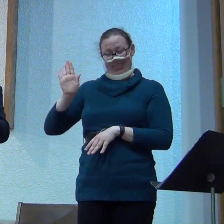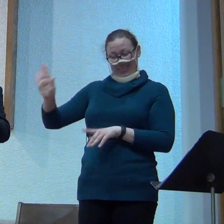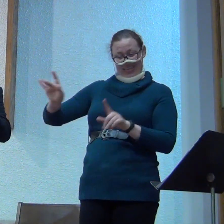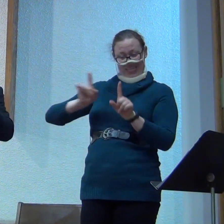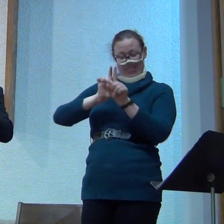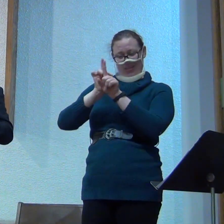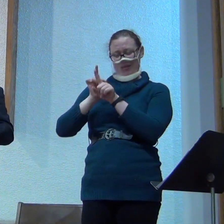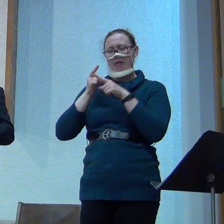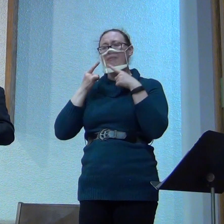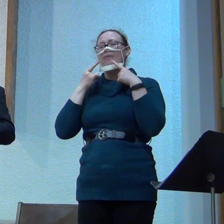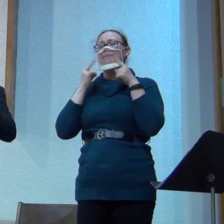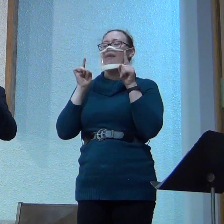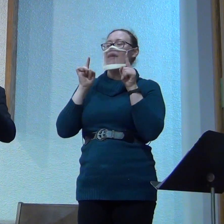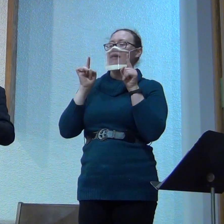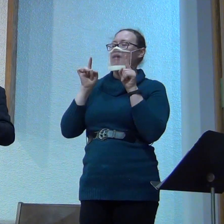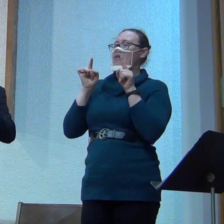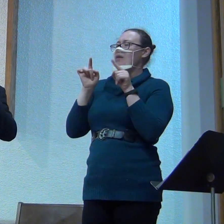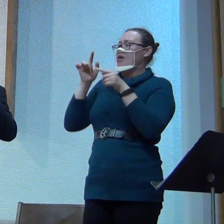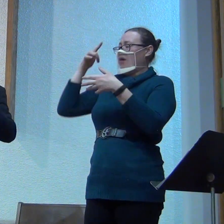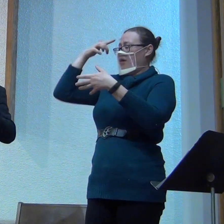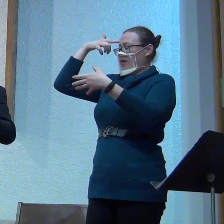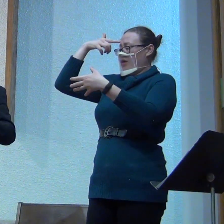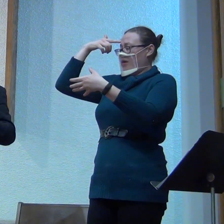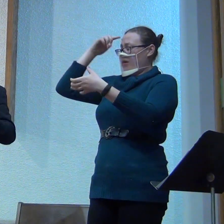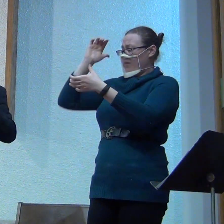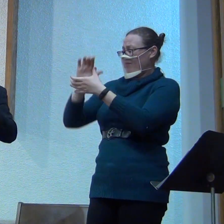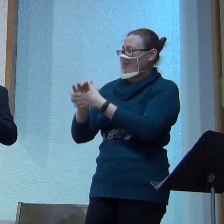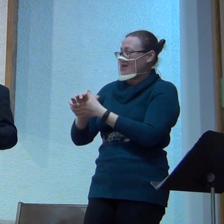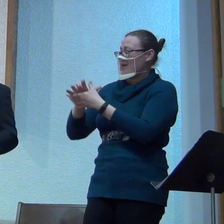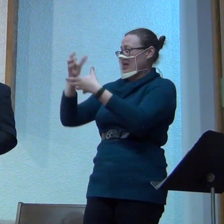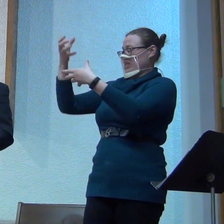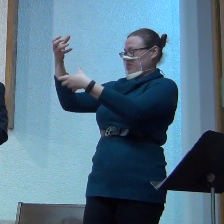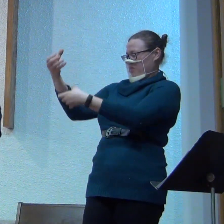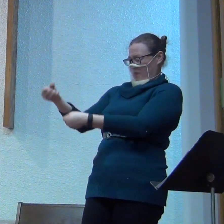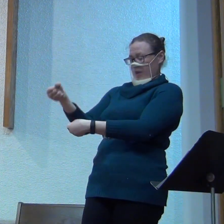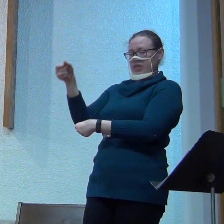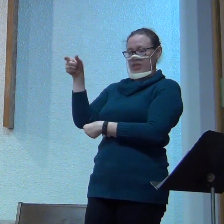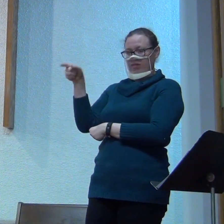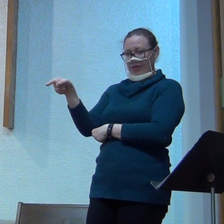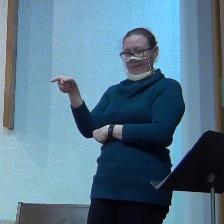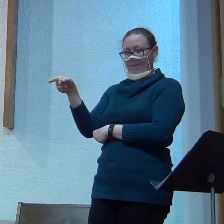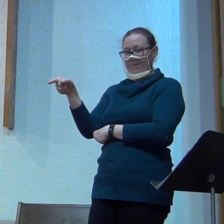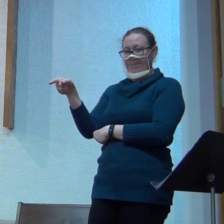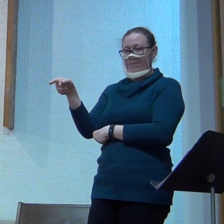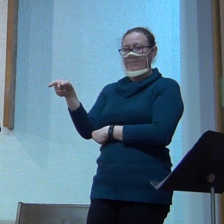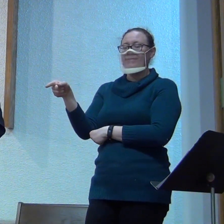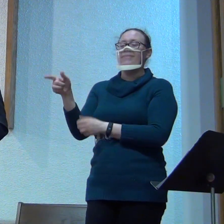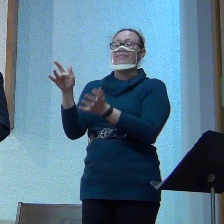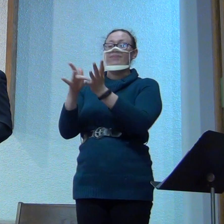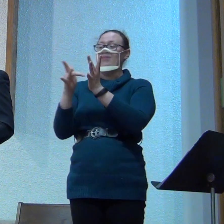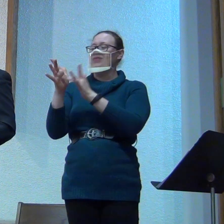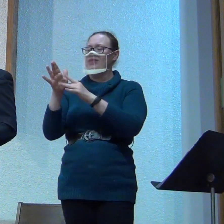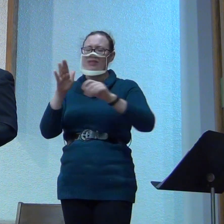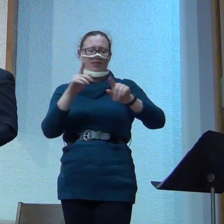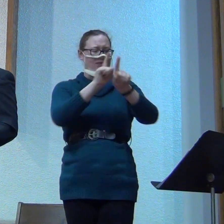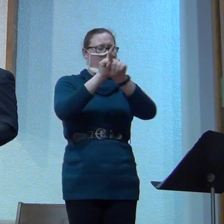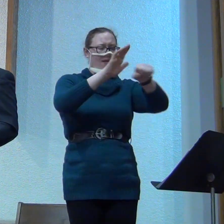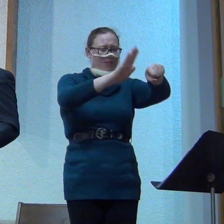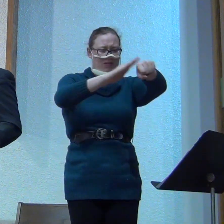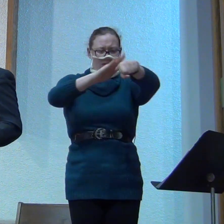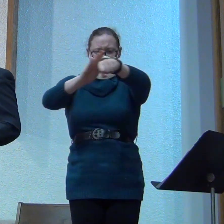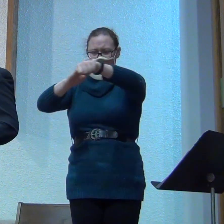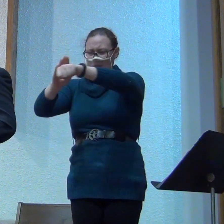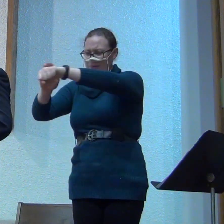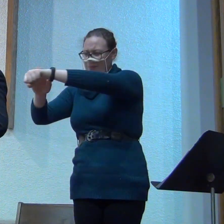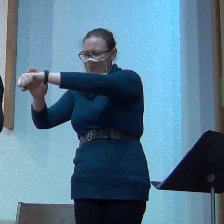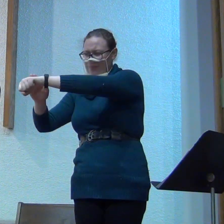his disciples to put their faith in him. He's been assembling some disciples